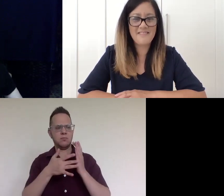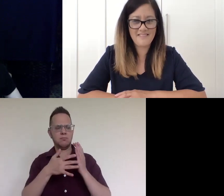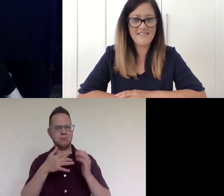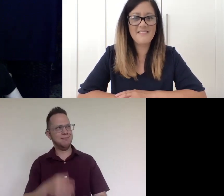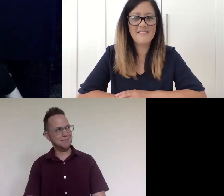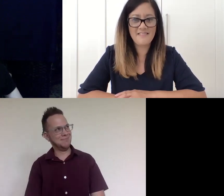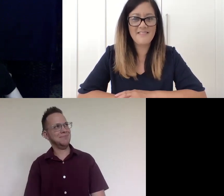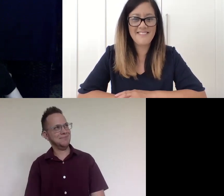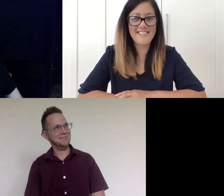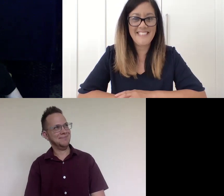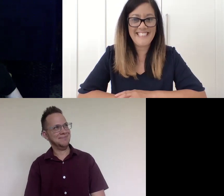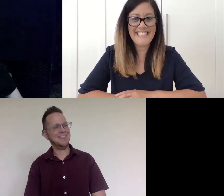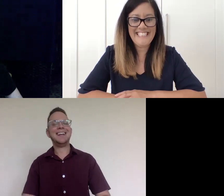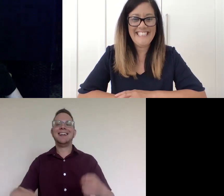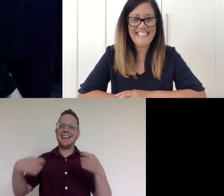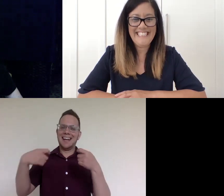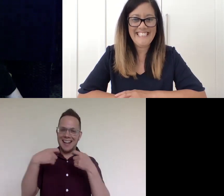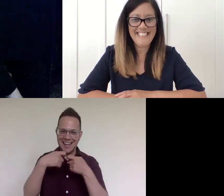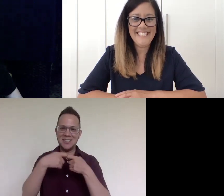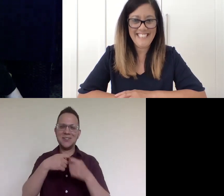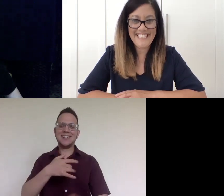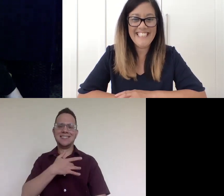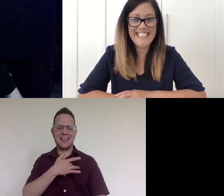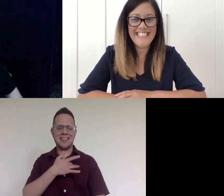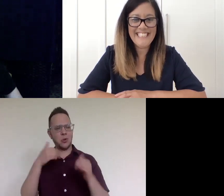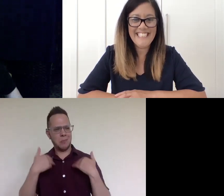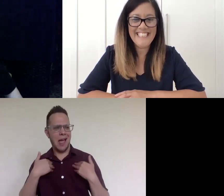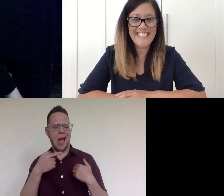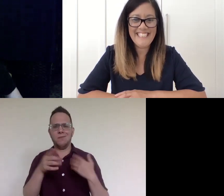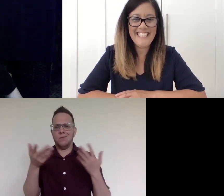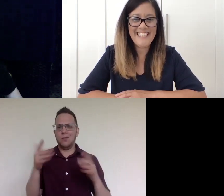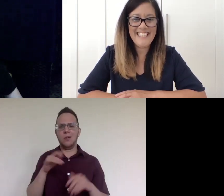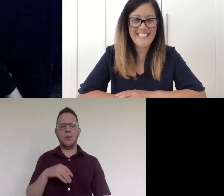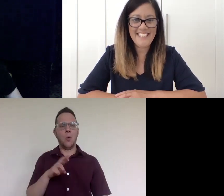in your interview, you can talk about technology, things like